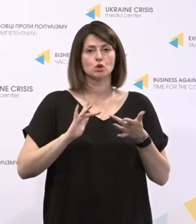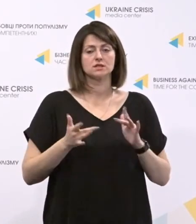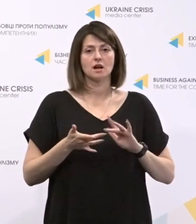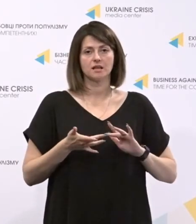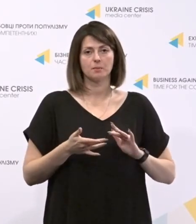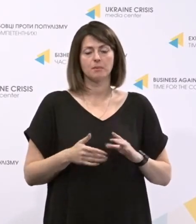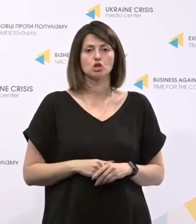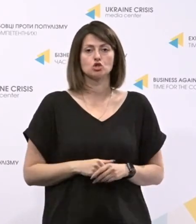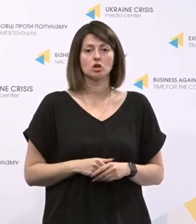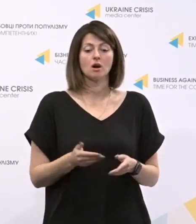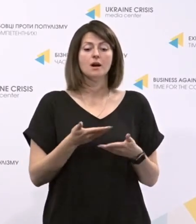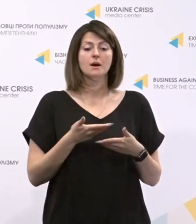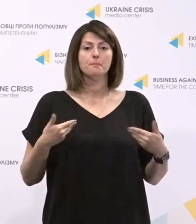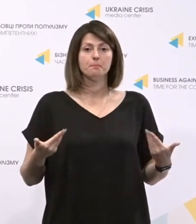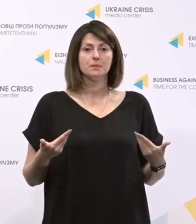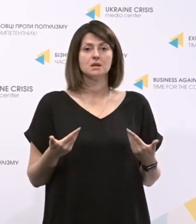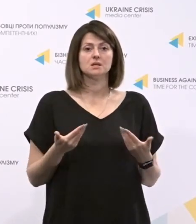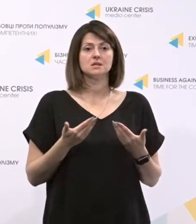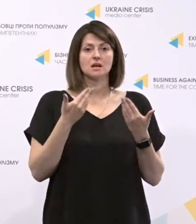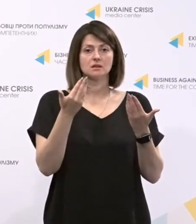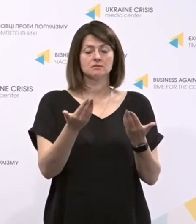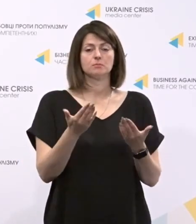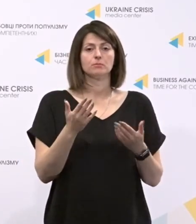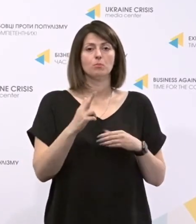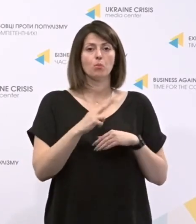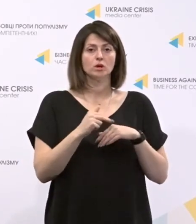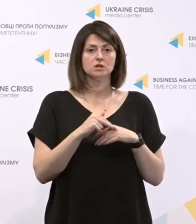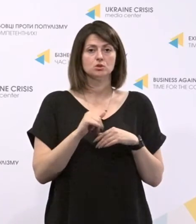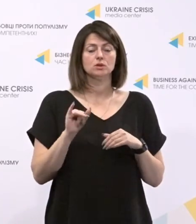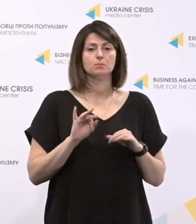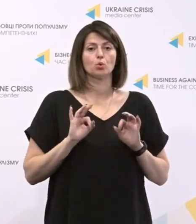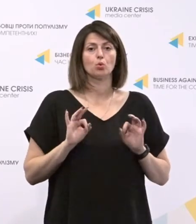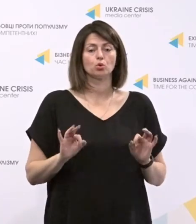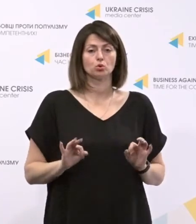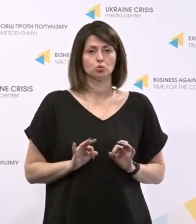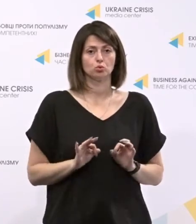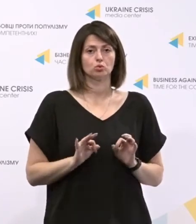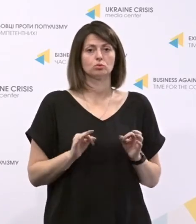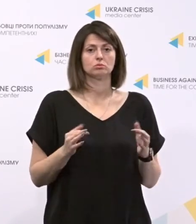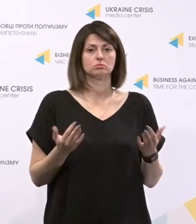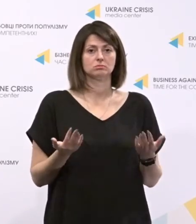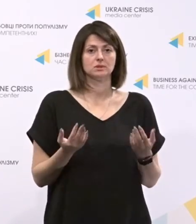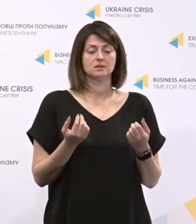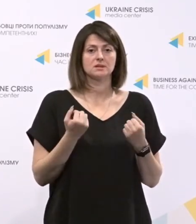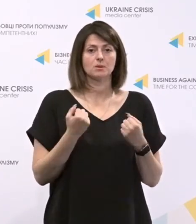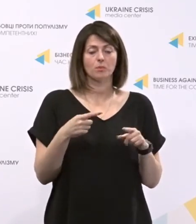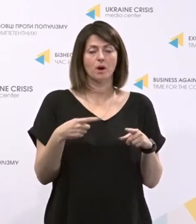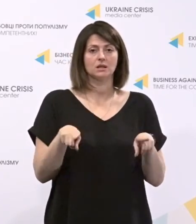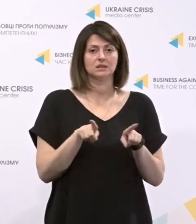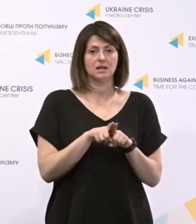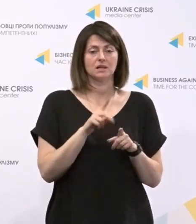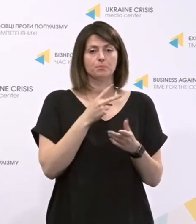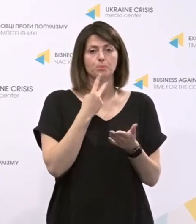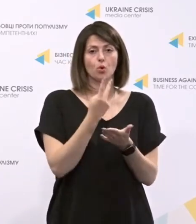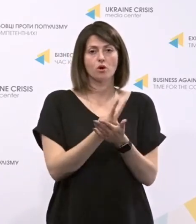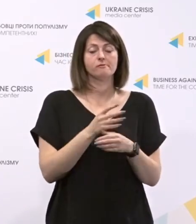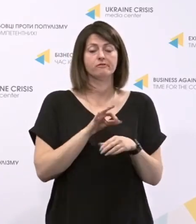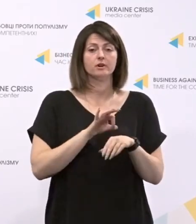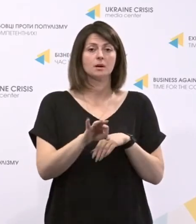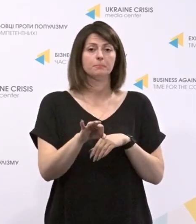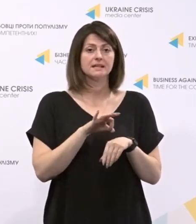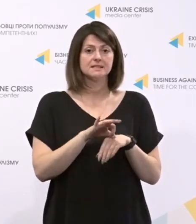We urge the police and prosecutors to prevent such acts of violence and to effectively investigate and prosecute